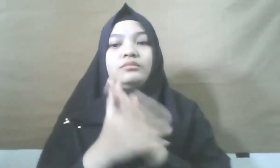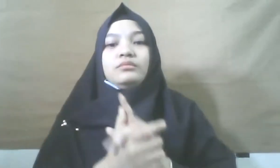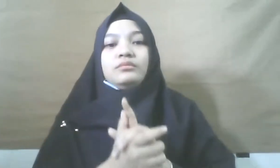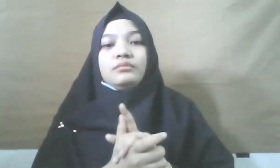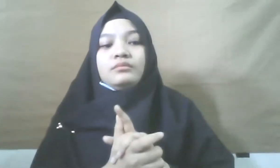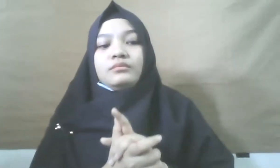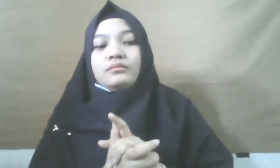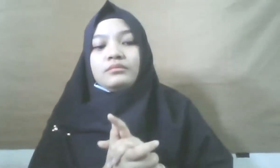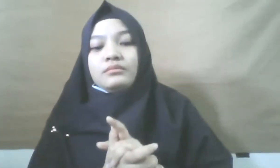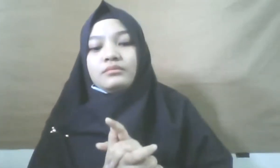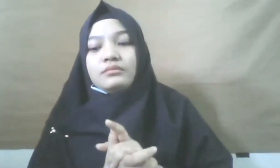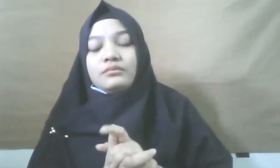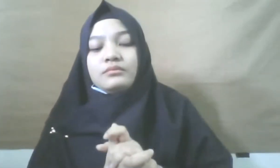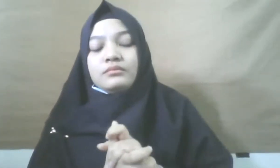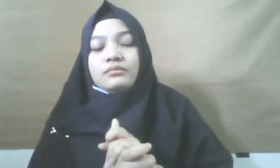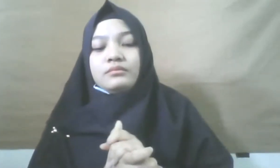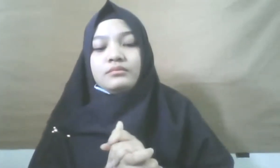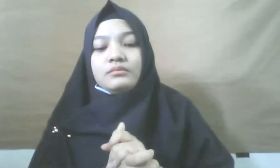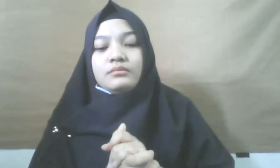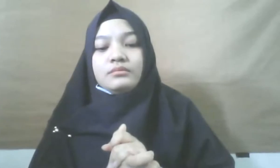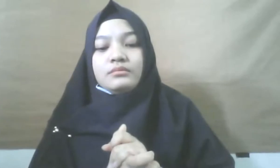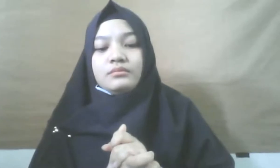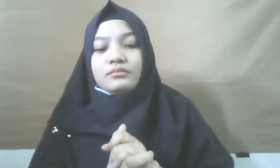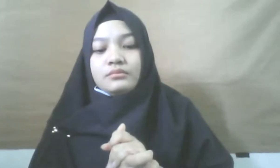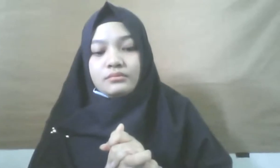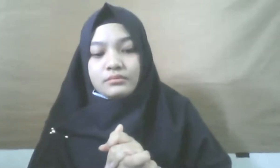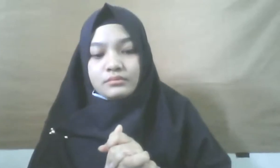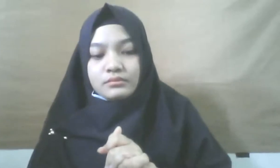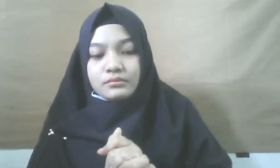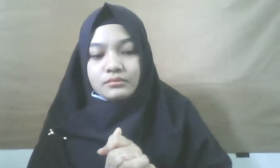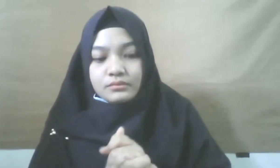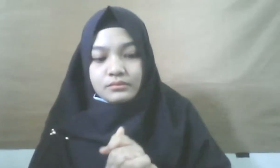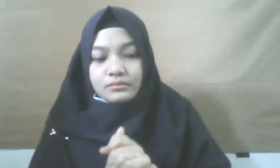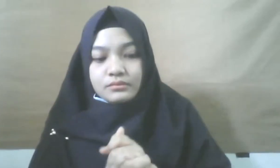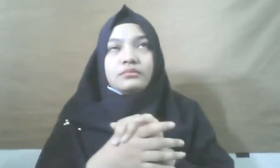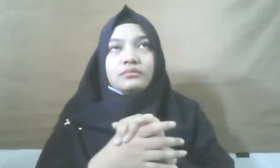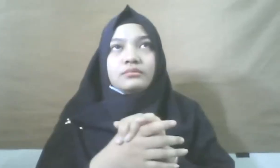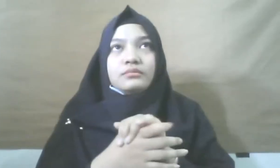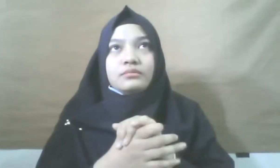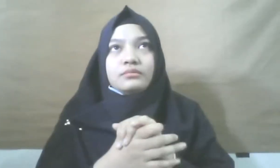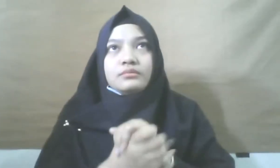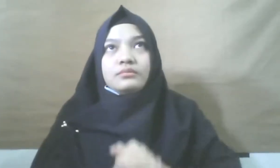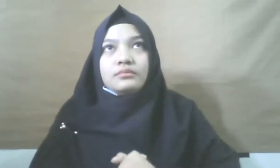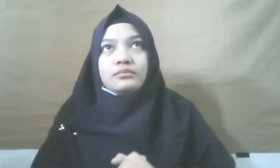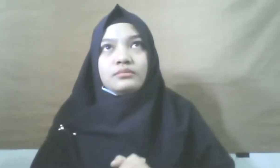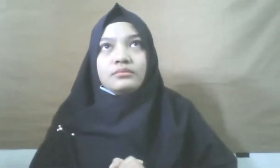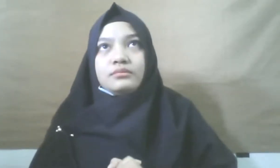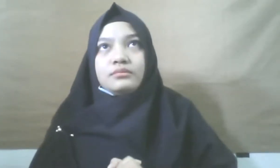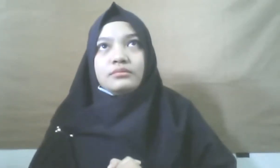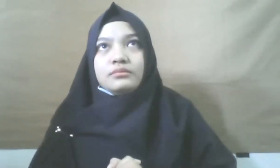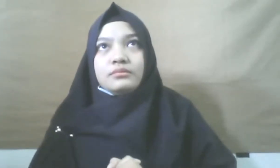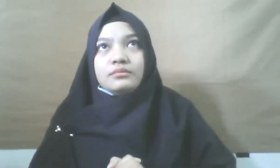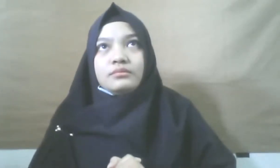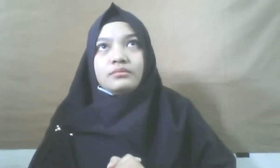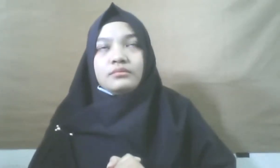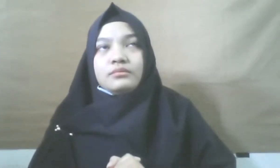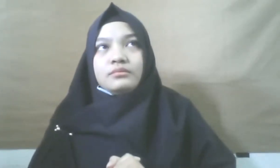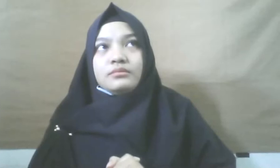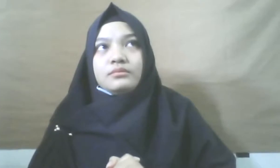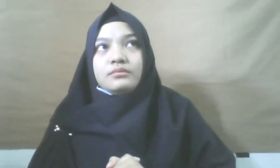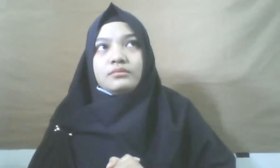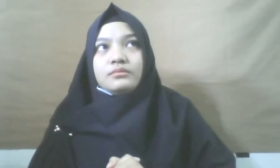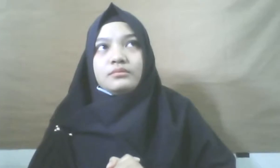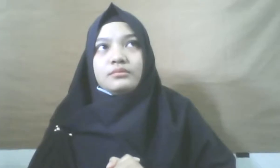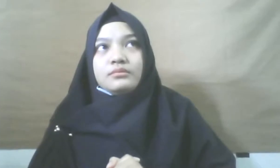and to socialize, but the people that they're really putting at risk are the healthcare workers, who then have to go and deal with